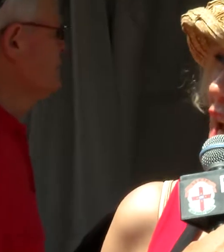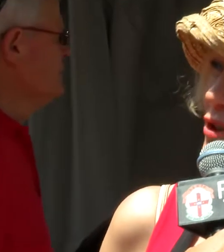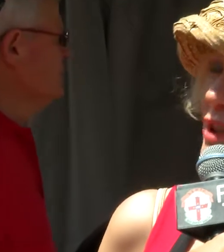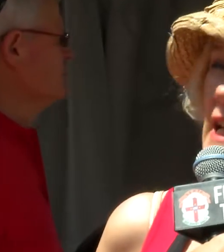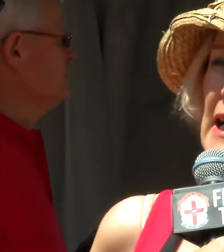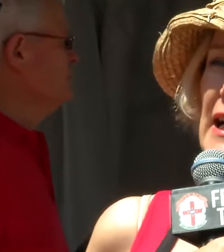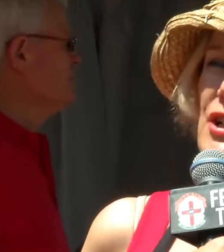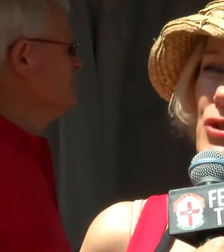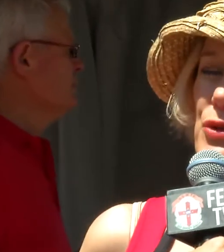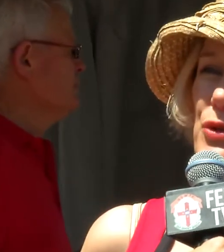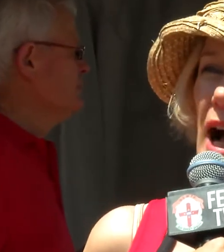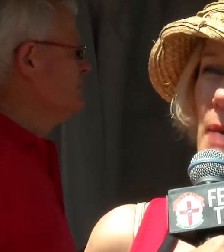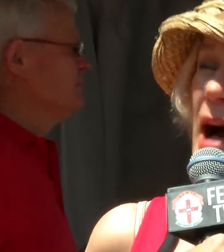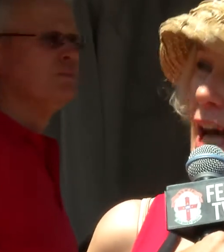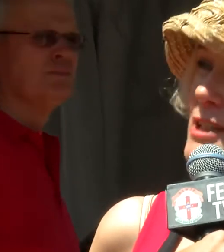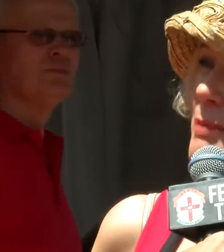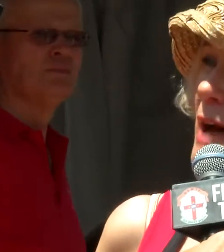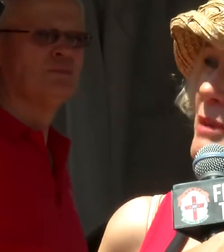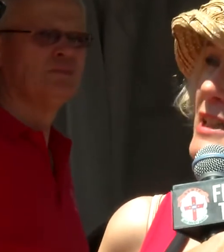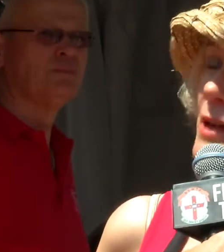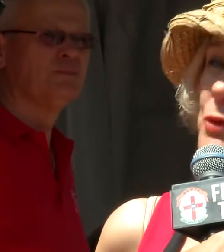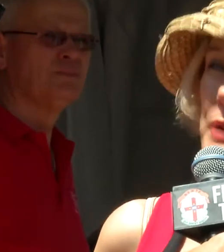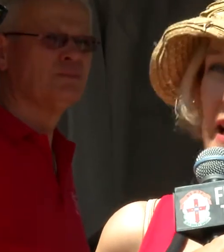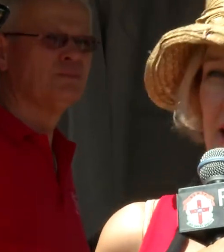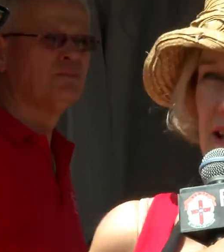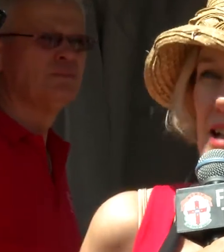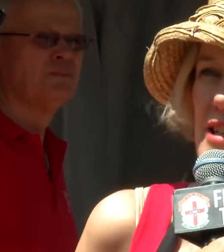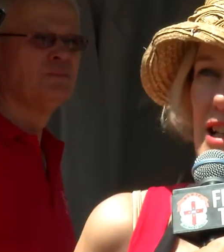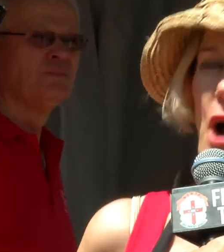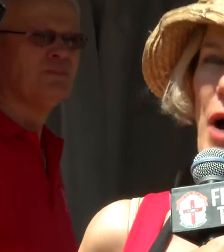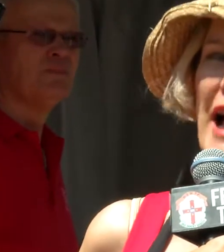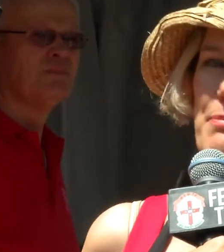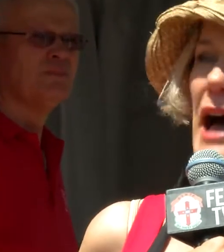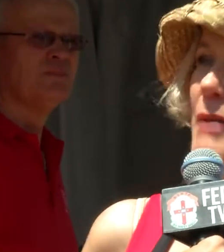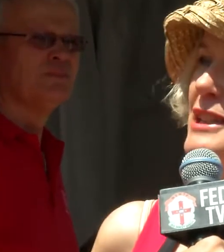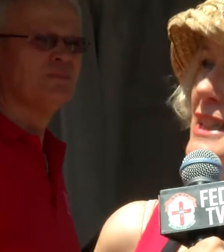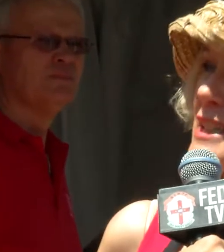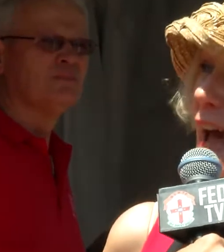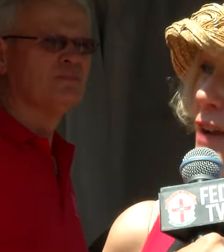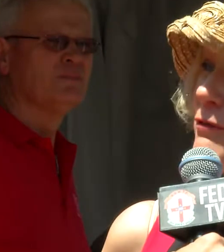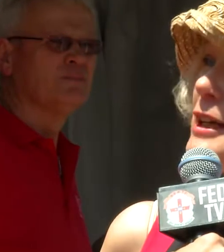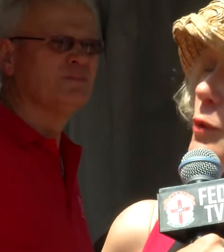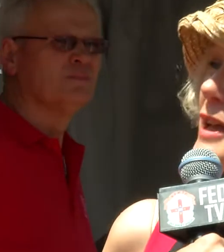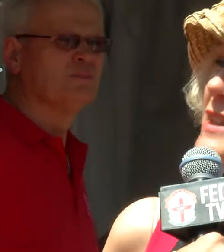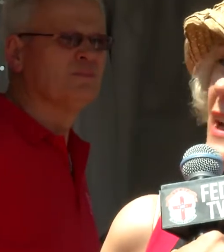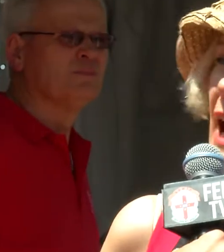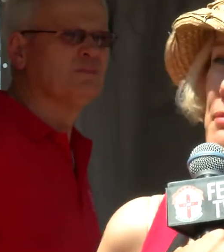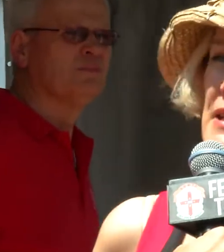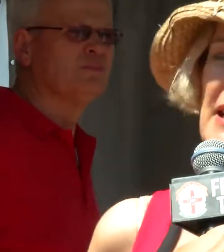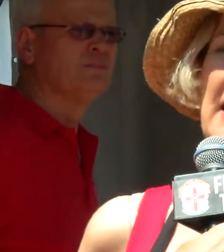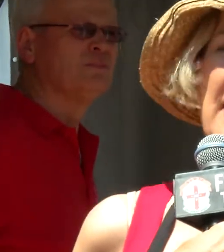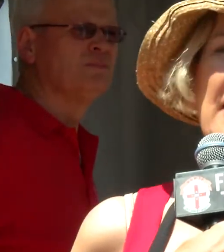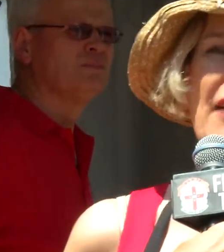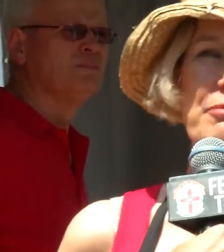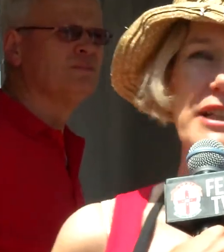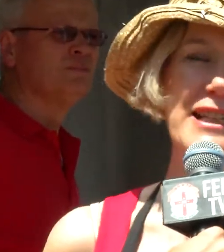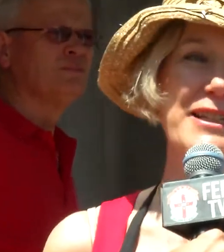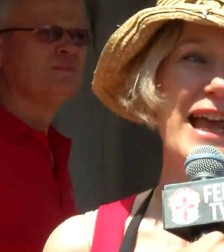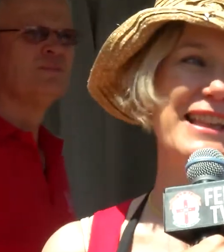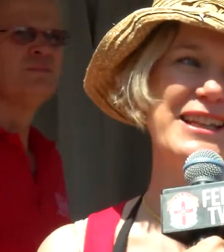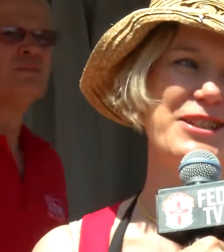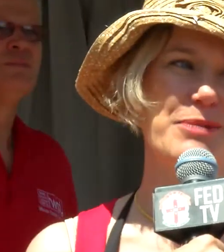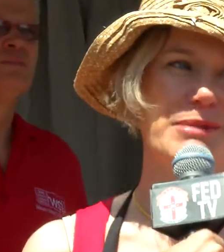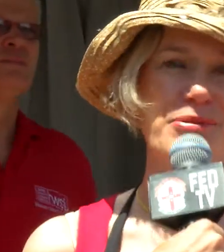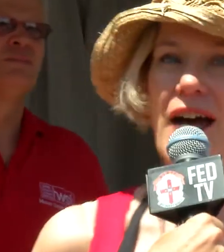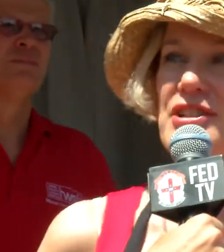of January to art departments. There will be essentially no art departments in TAFE once that happens. The government is